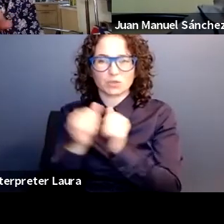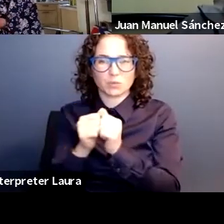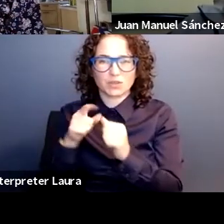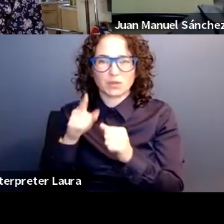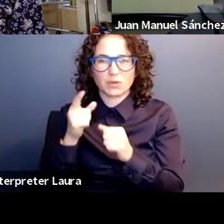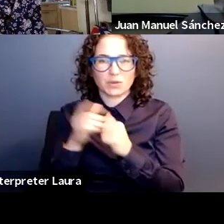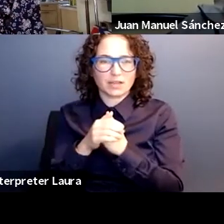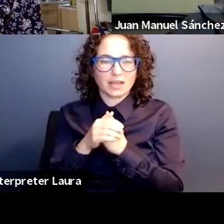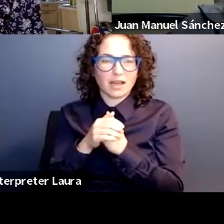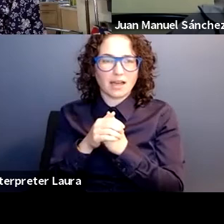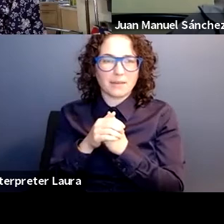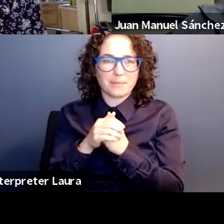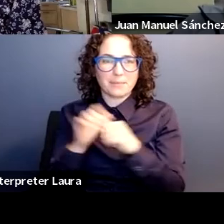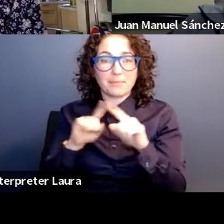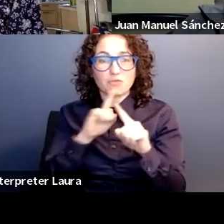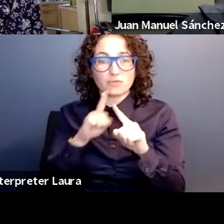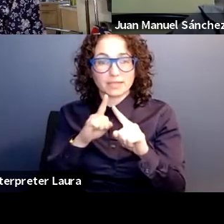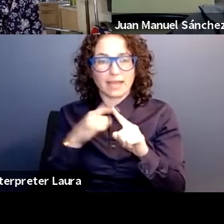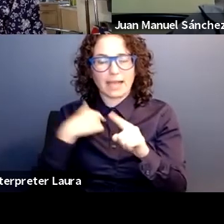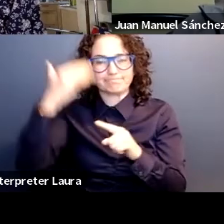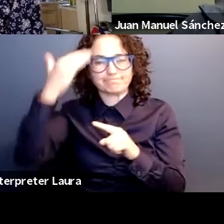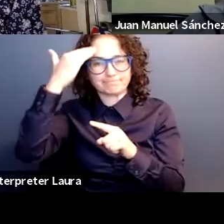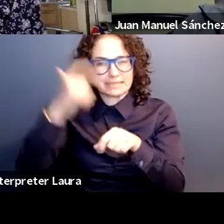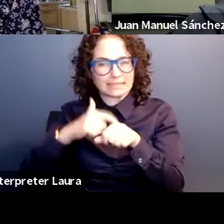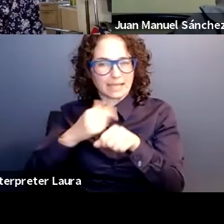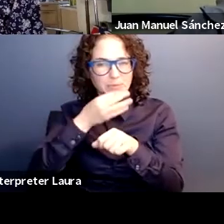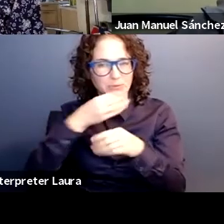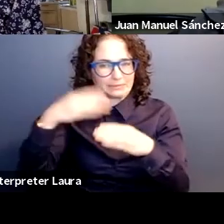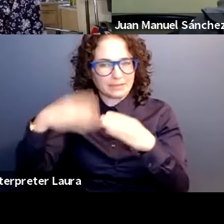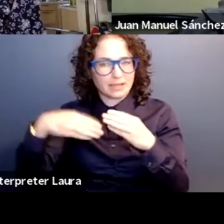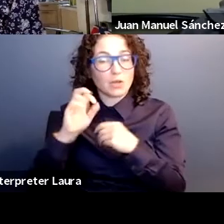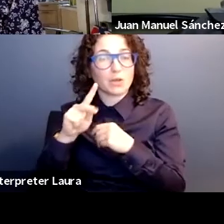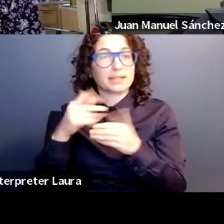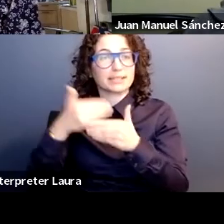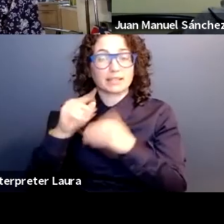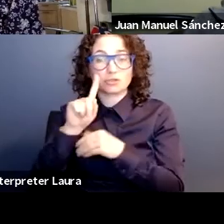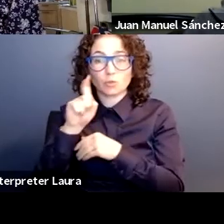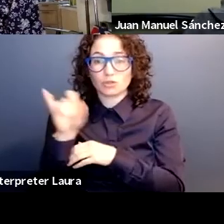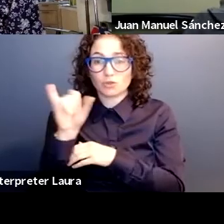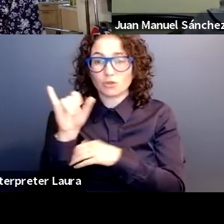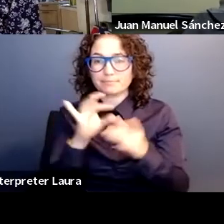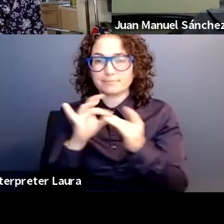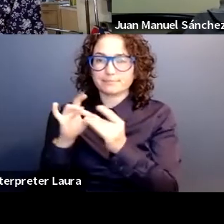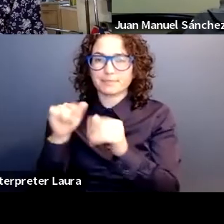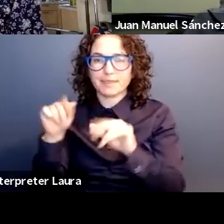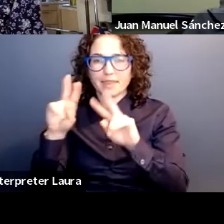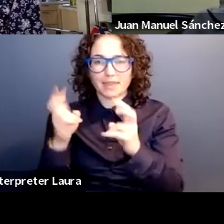if I may, but I'm mindful of the time, and our next question is also playing on a theme that we're seeing in the chat